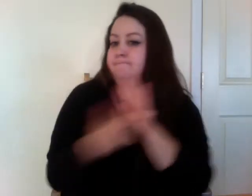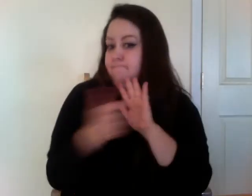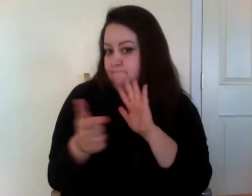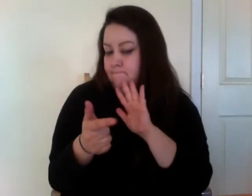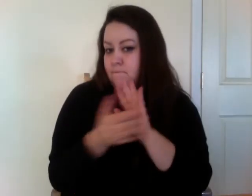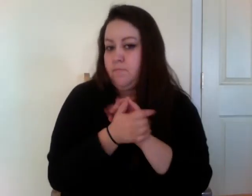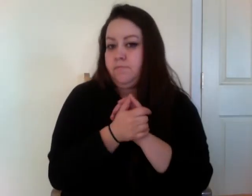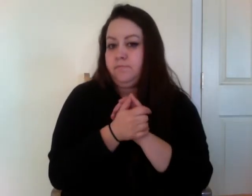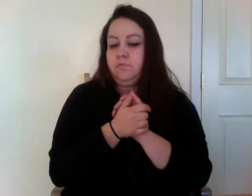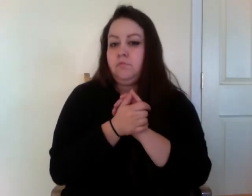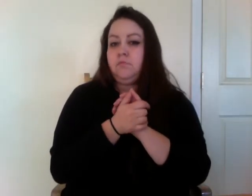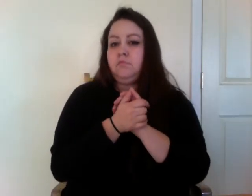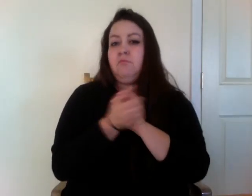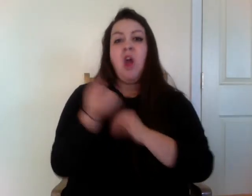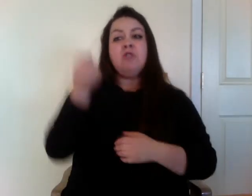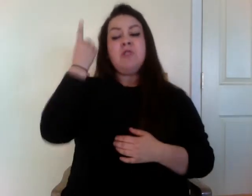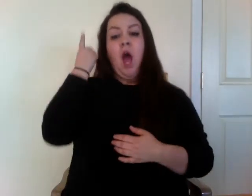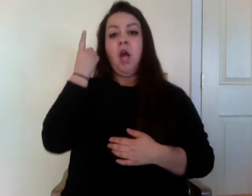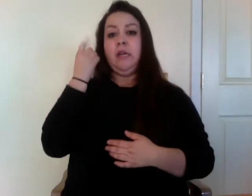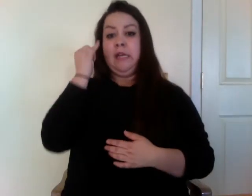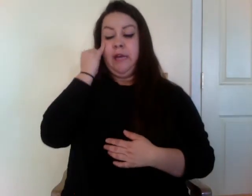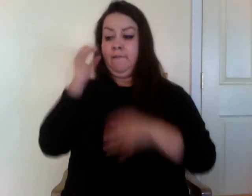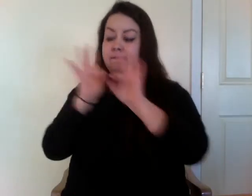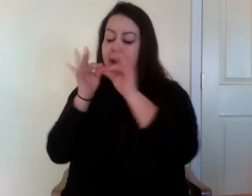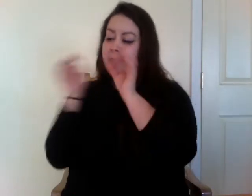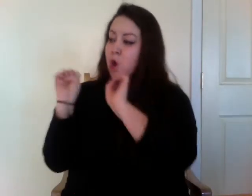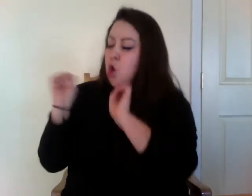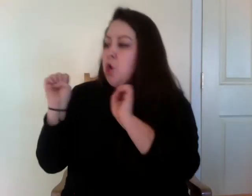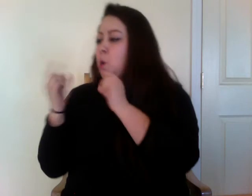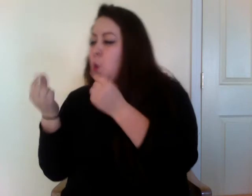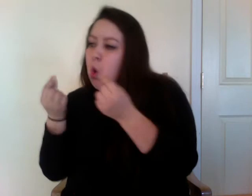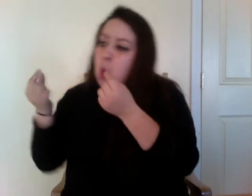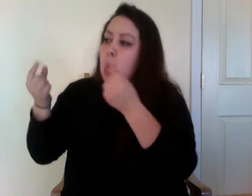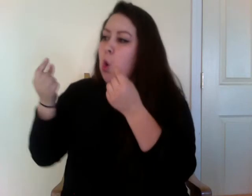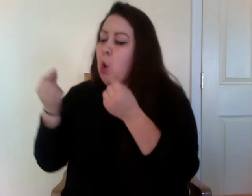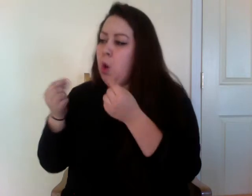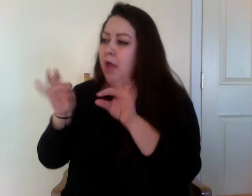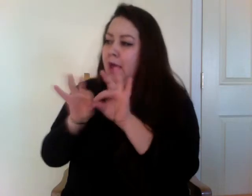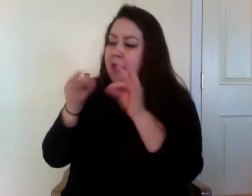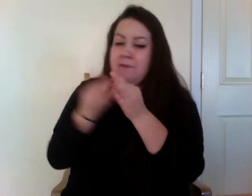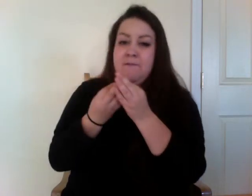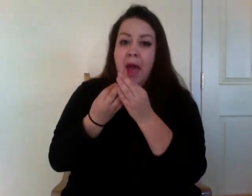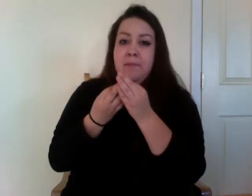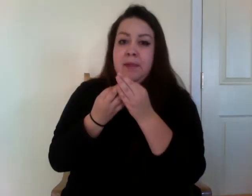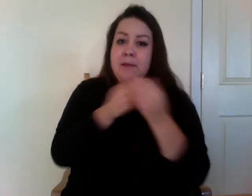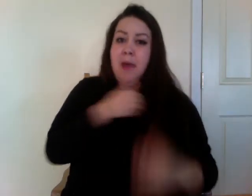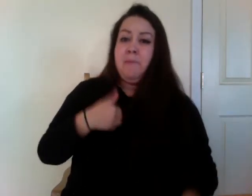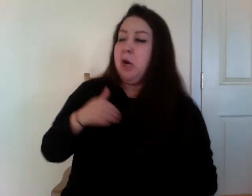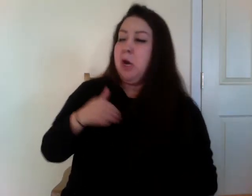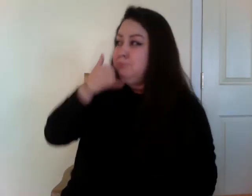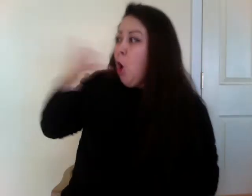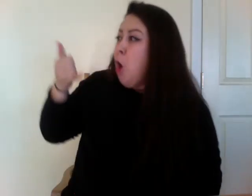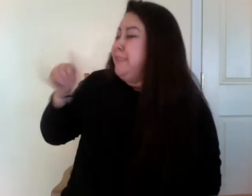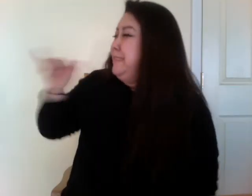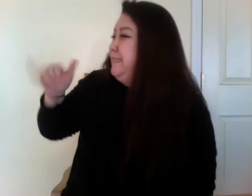emergencies when there is a family emergency and a family member needs to find a student, because that does happen. Sometimes we do